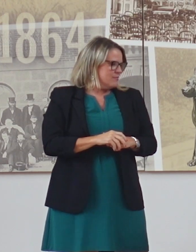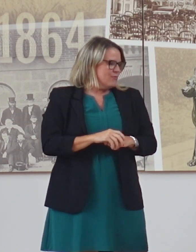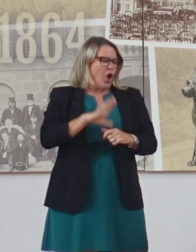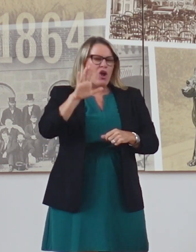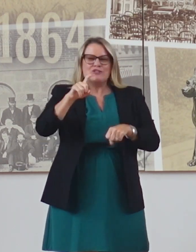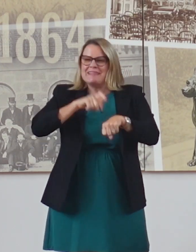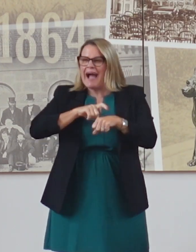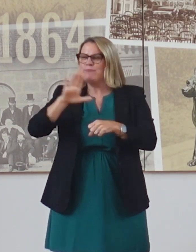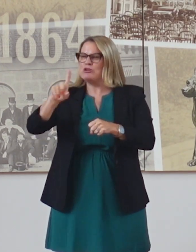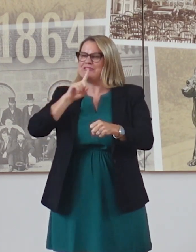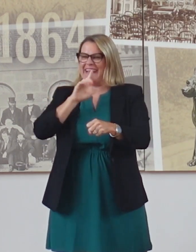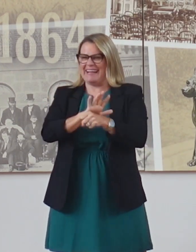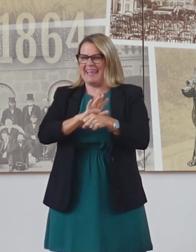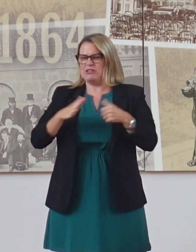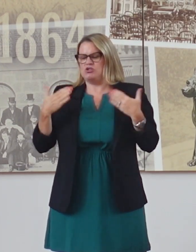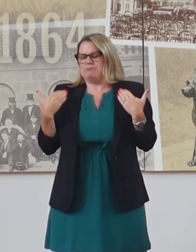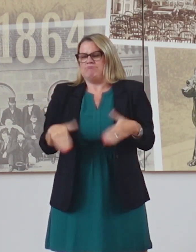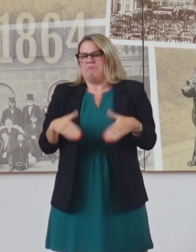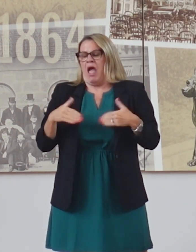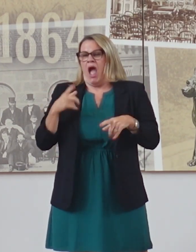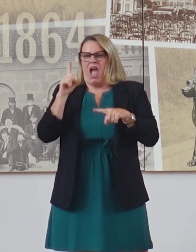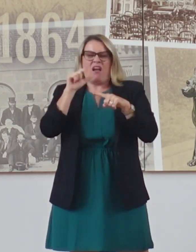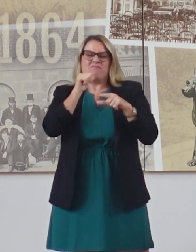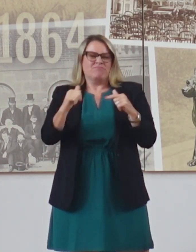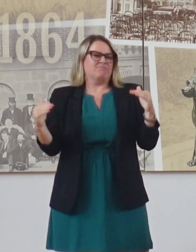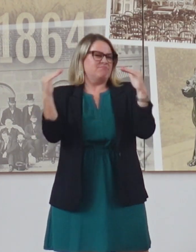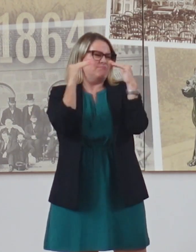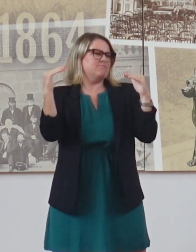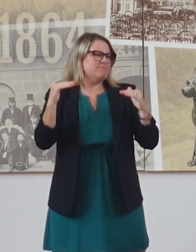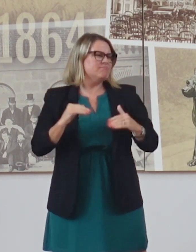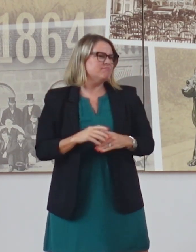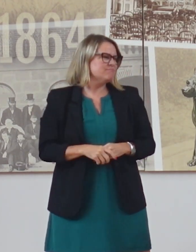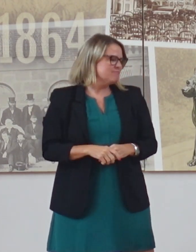she fundraised. Her time and dedication was astonishing.